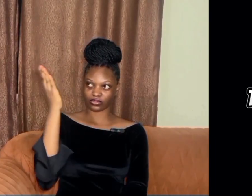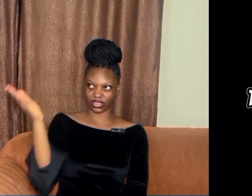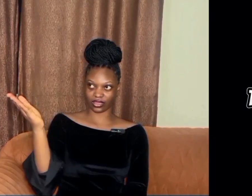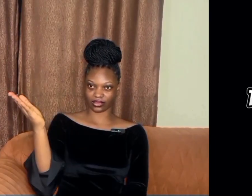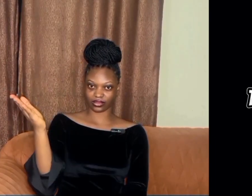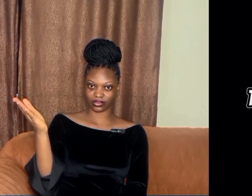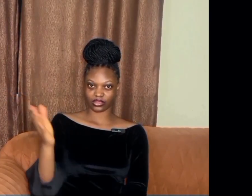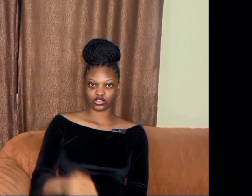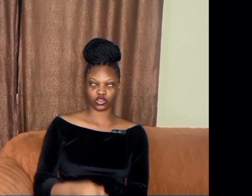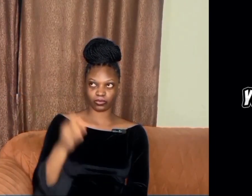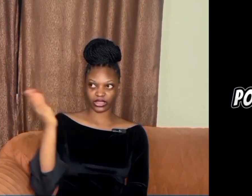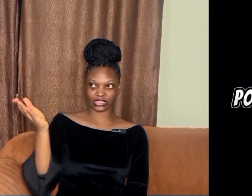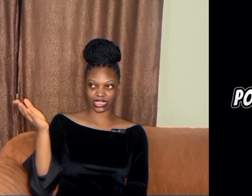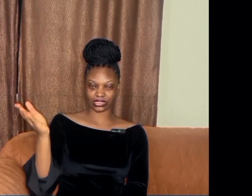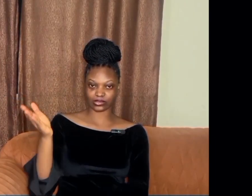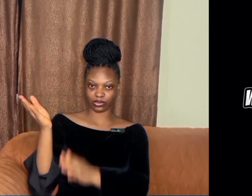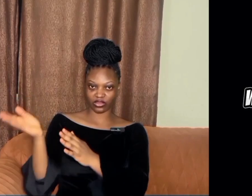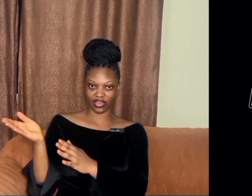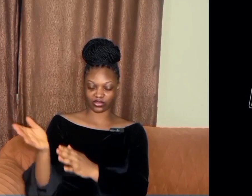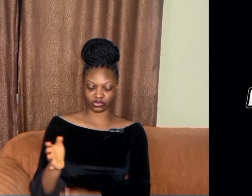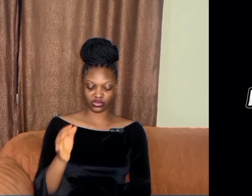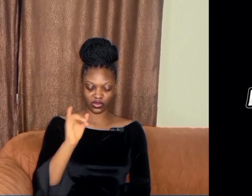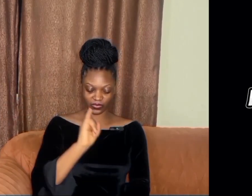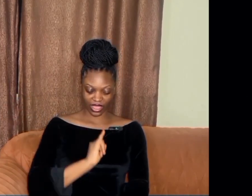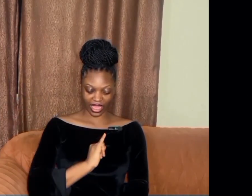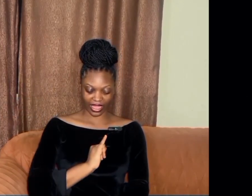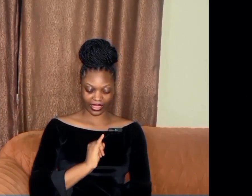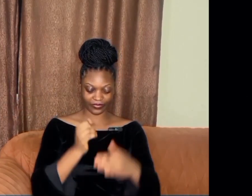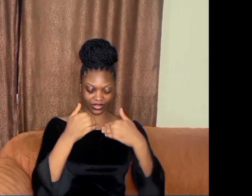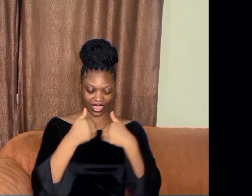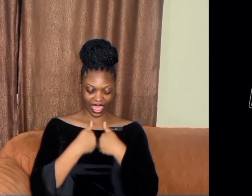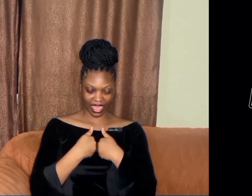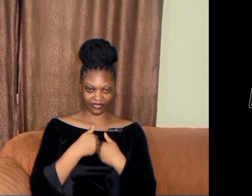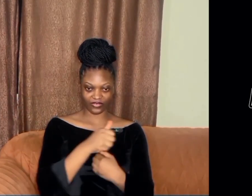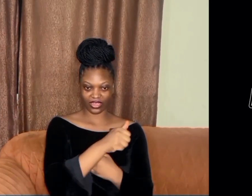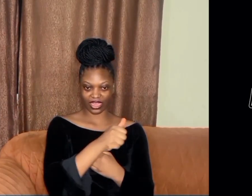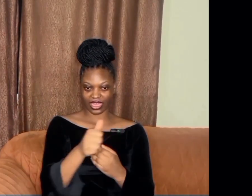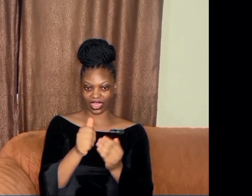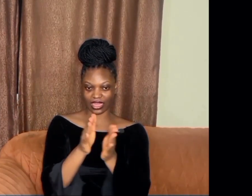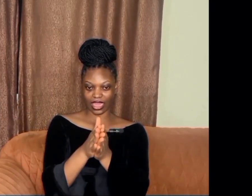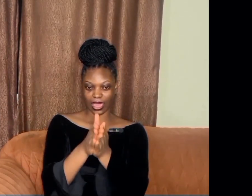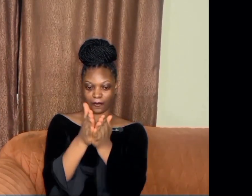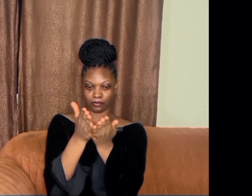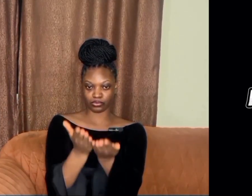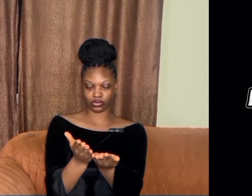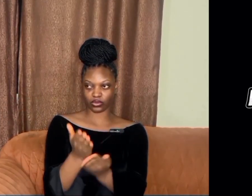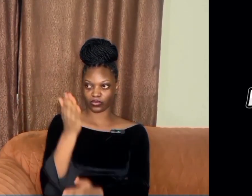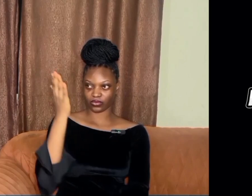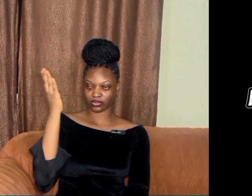there. So you're pointing at where you have the book. I have a book